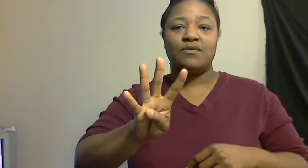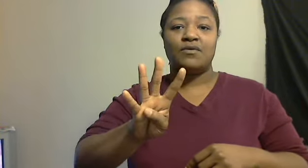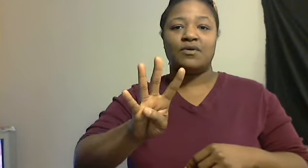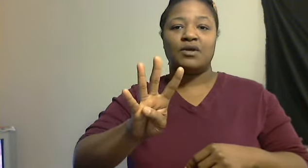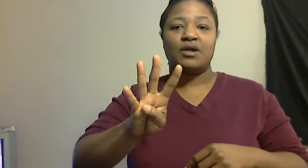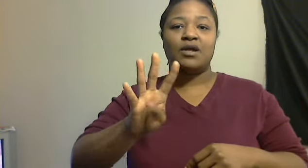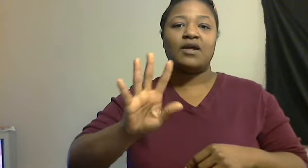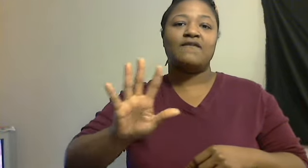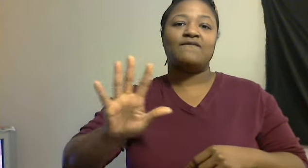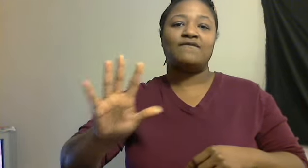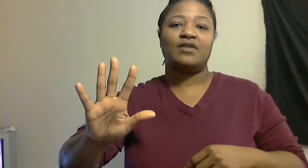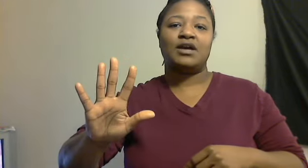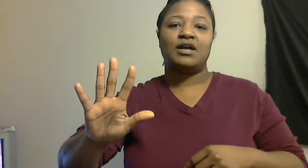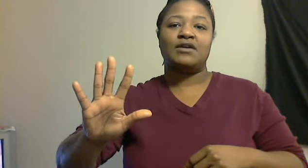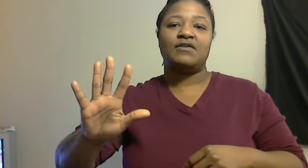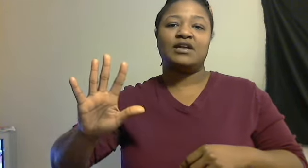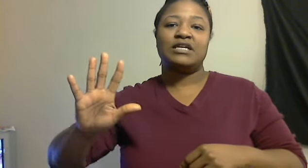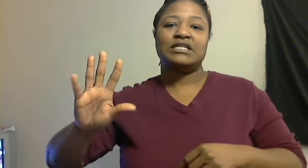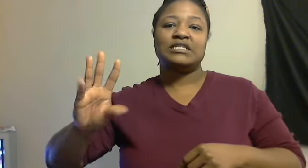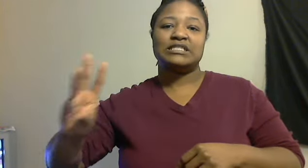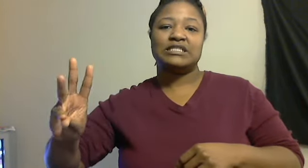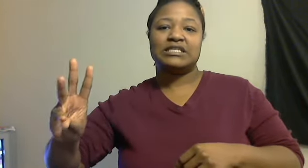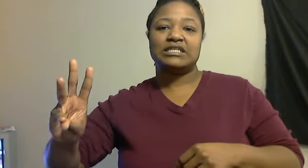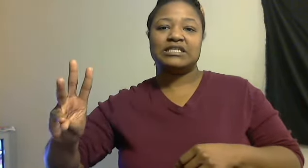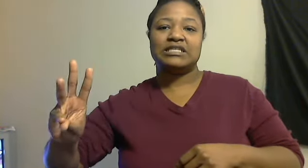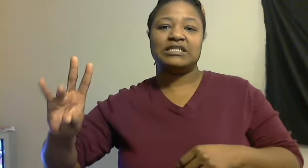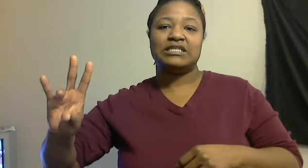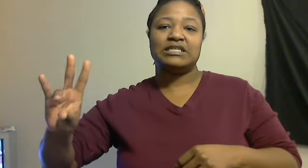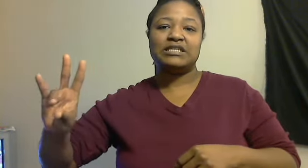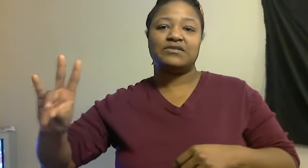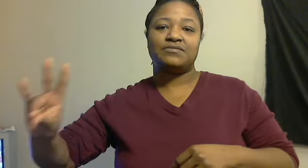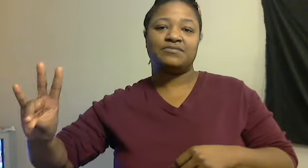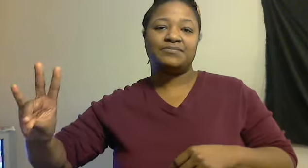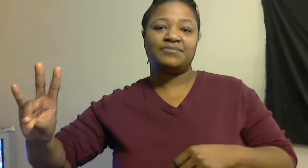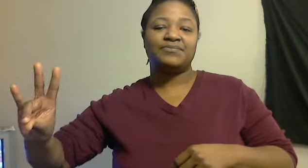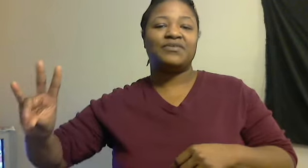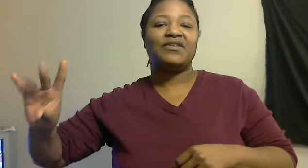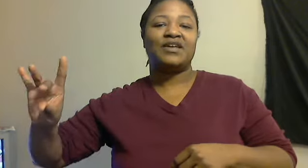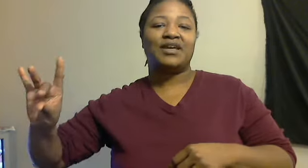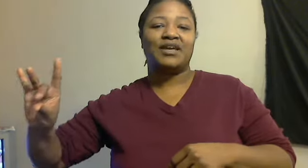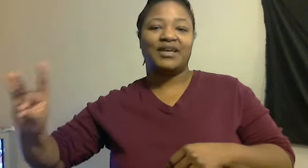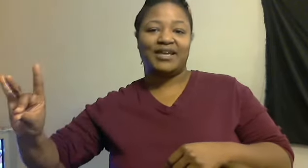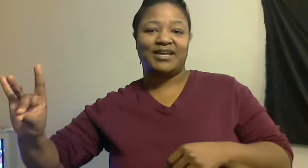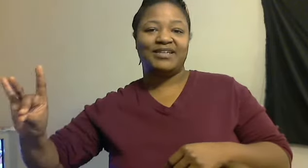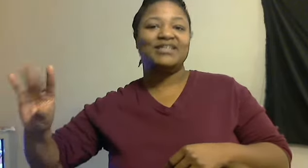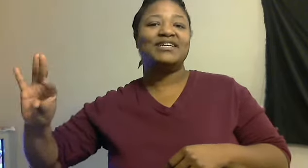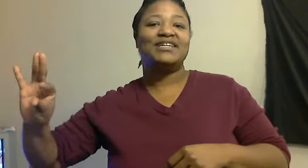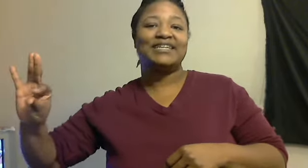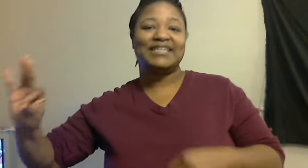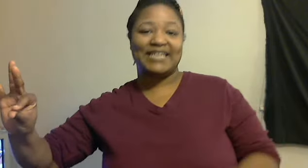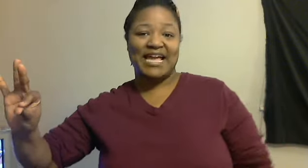4, 5, 6, 7, 8,